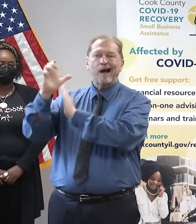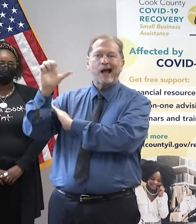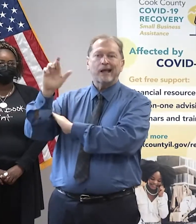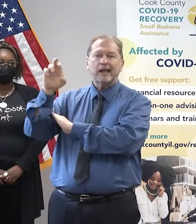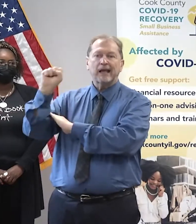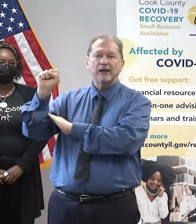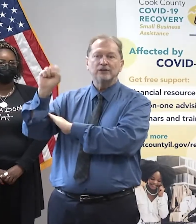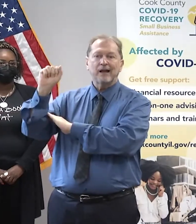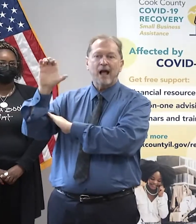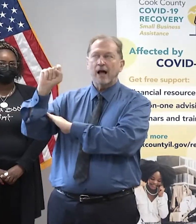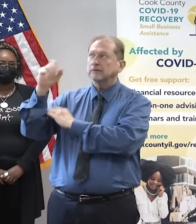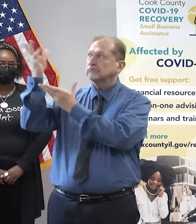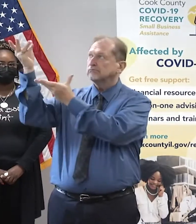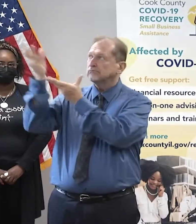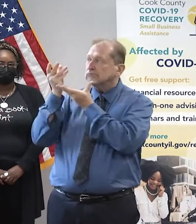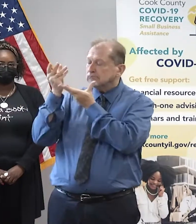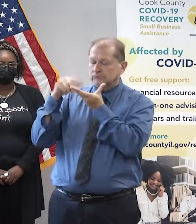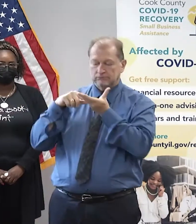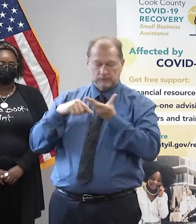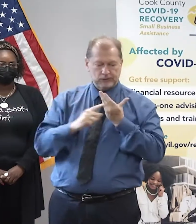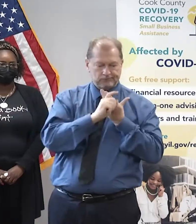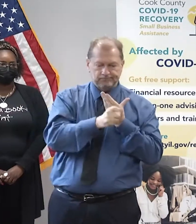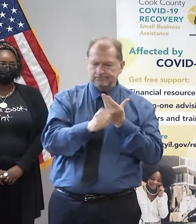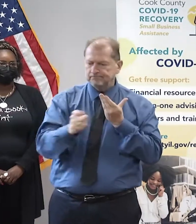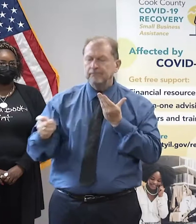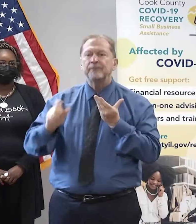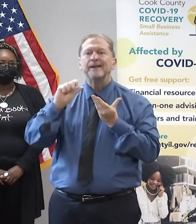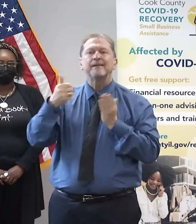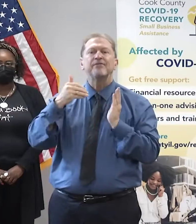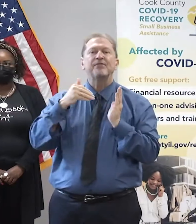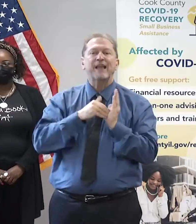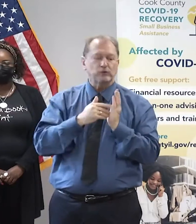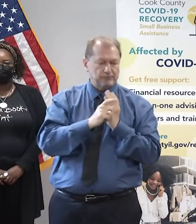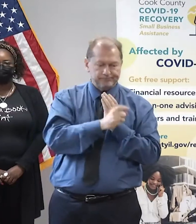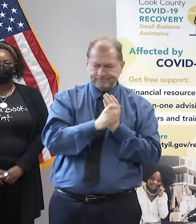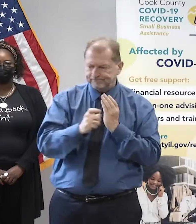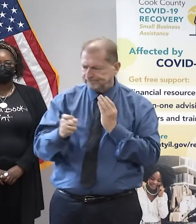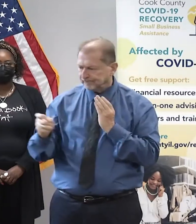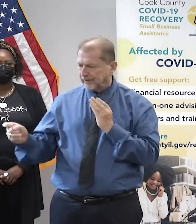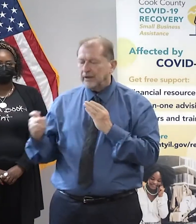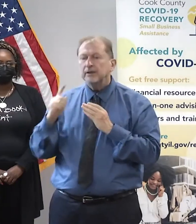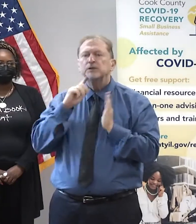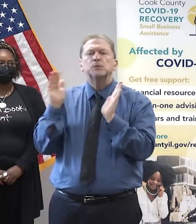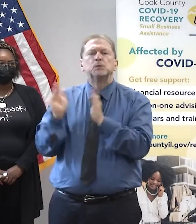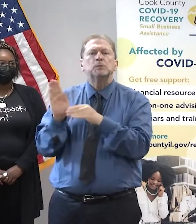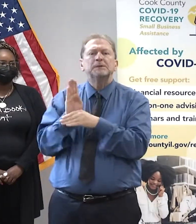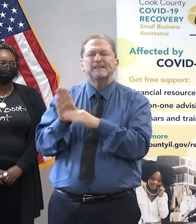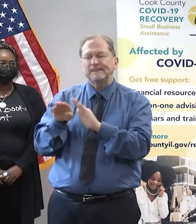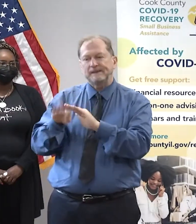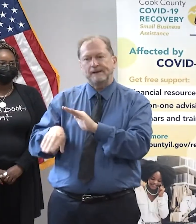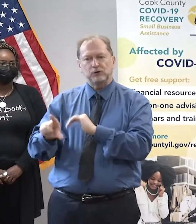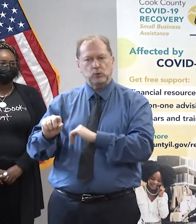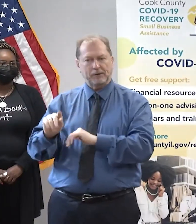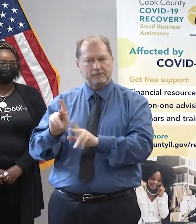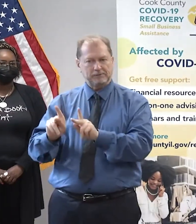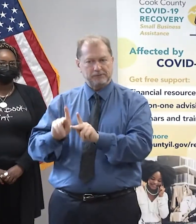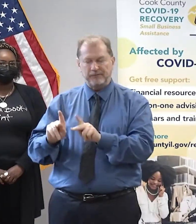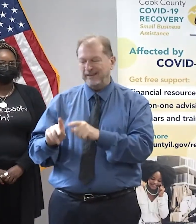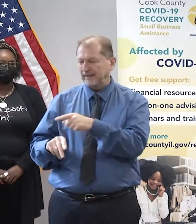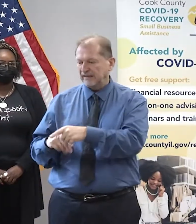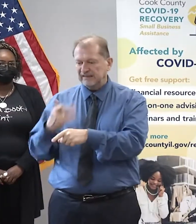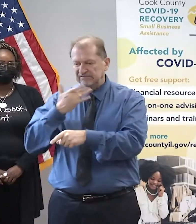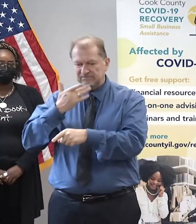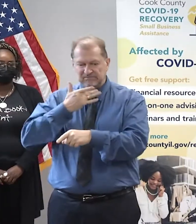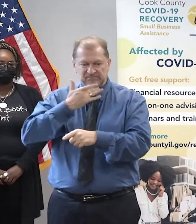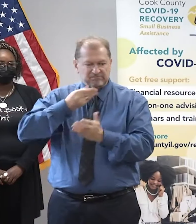grants and resources and services to businesses with fewer than 20 employees that could demonstrate revenue loss as a